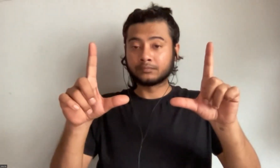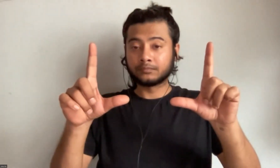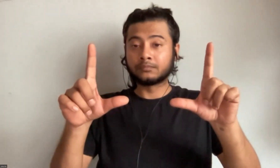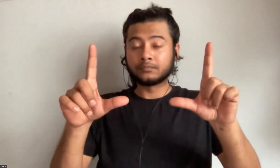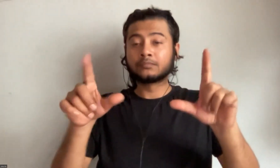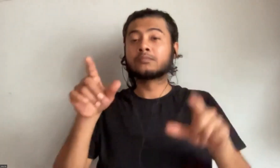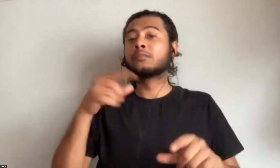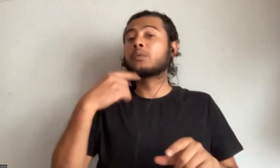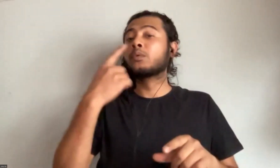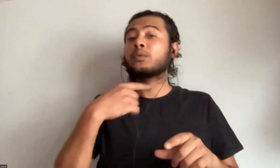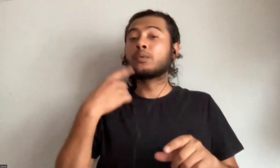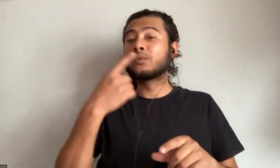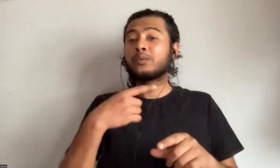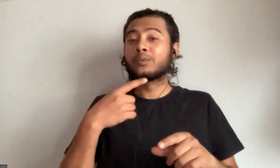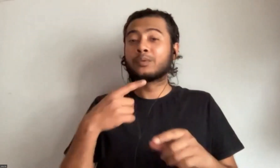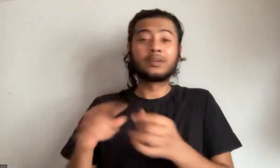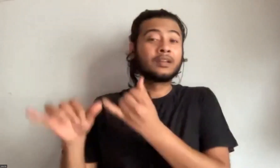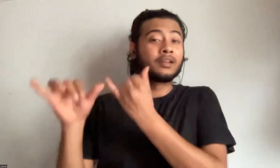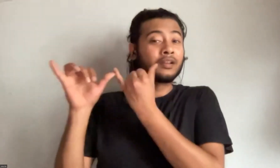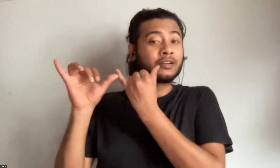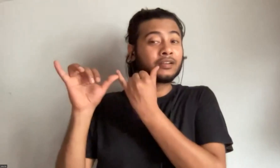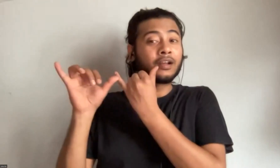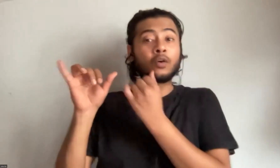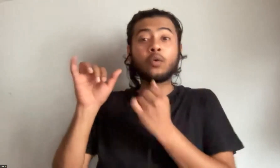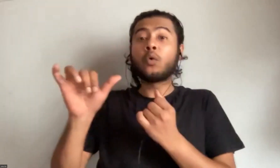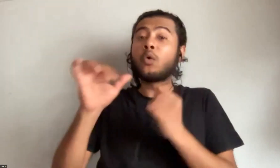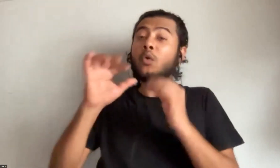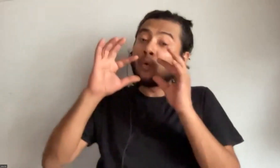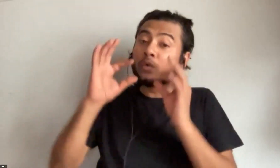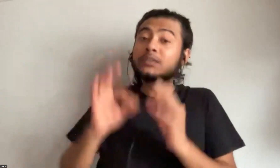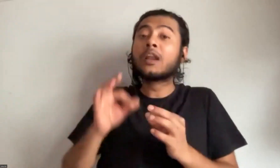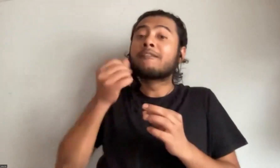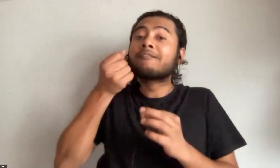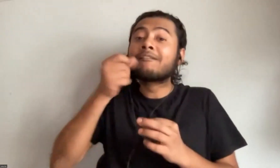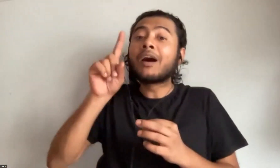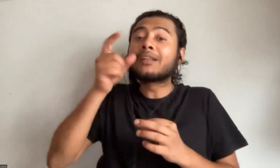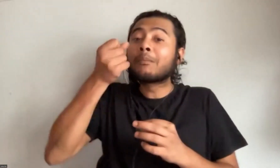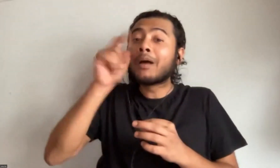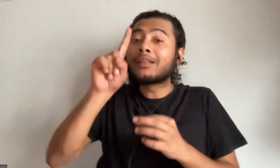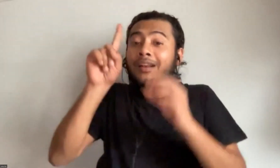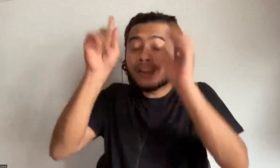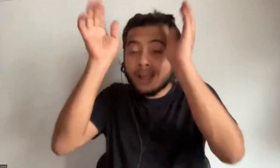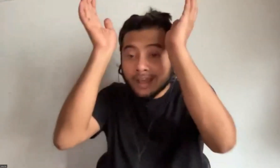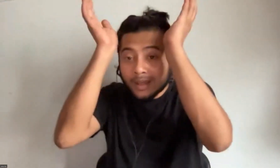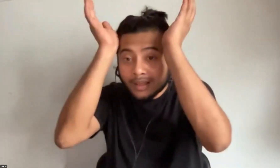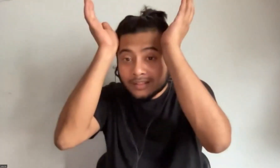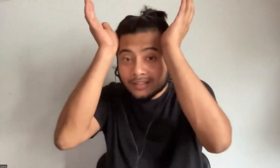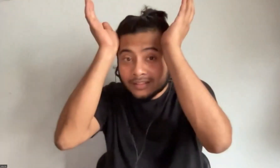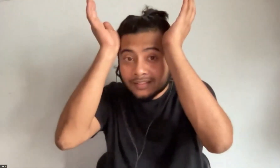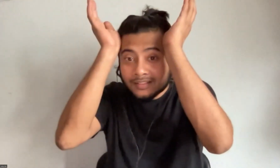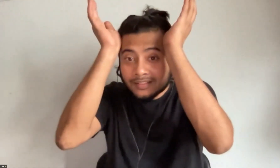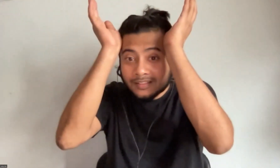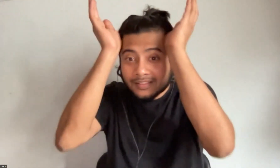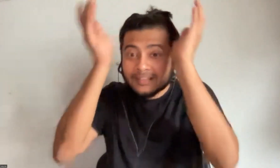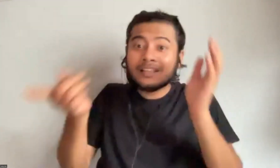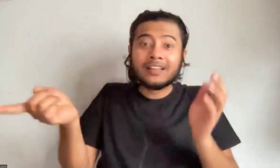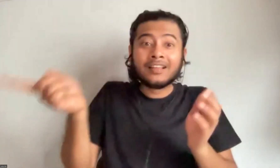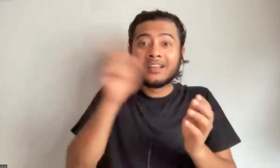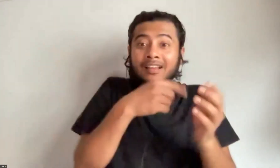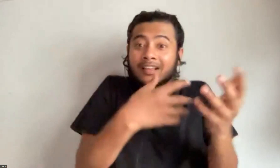and Vasudev, and they are in the jail, and Lord Vishnu himself comes and he takes the form of a small